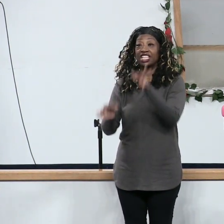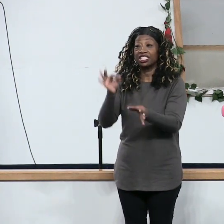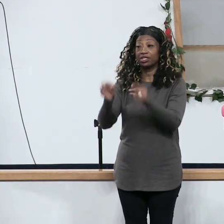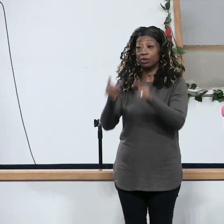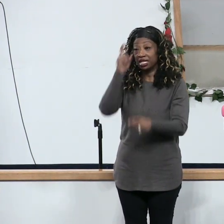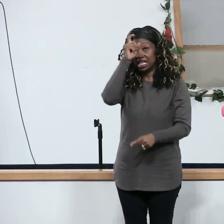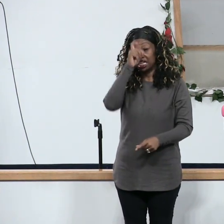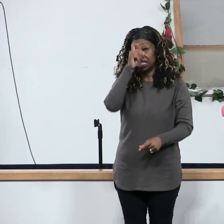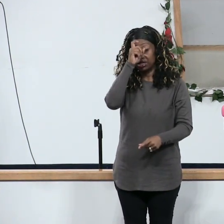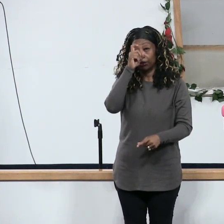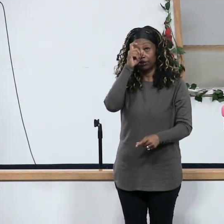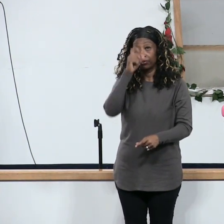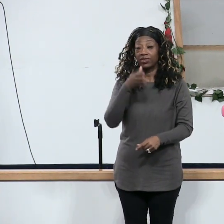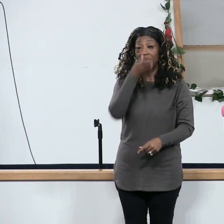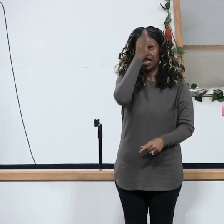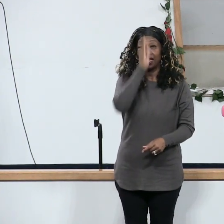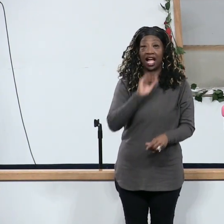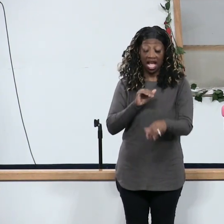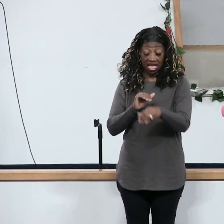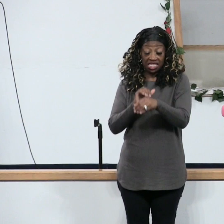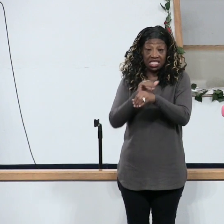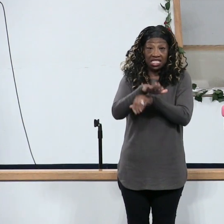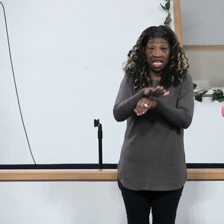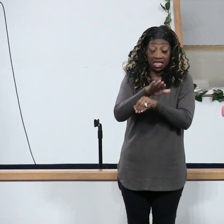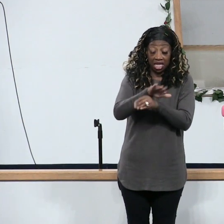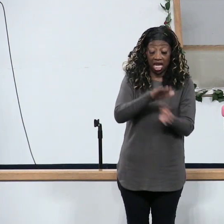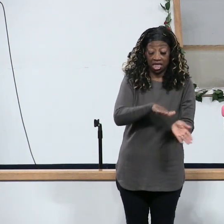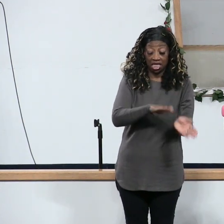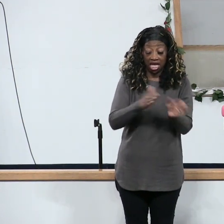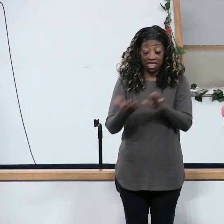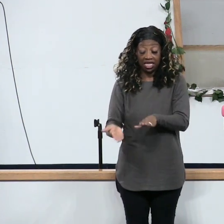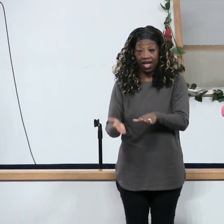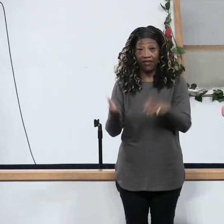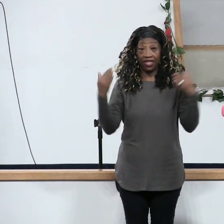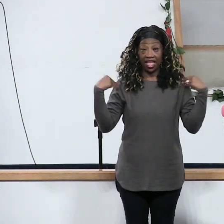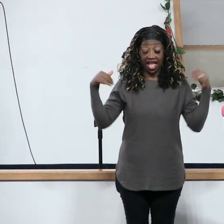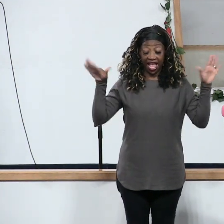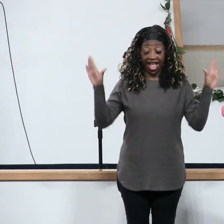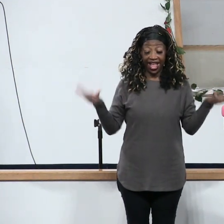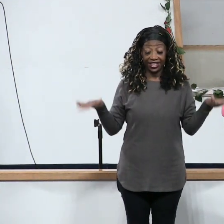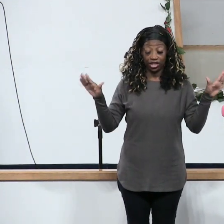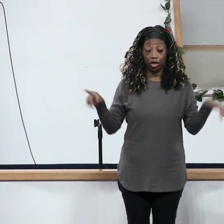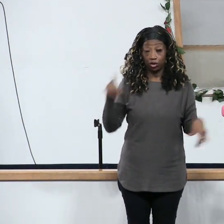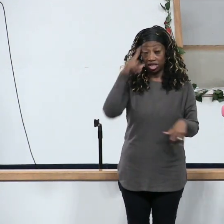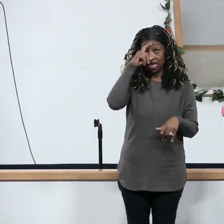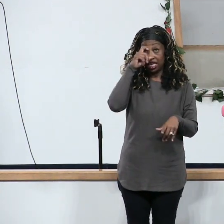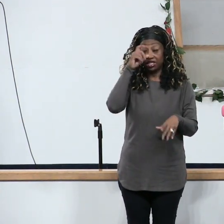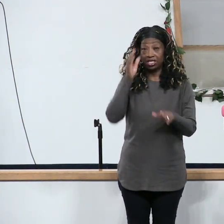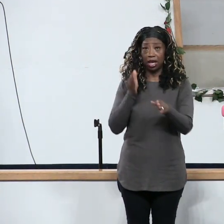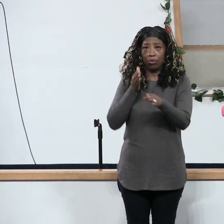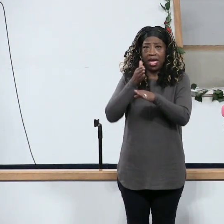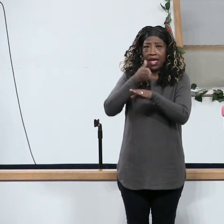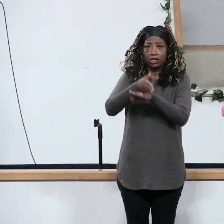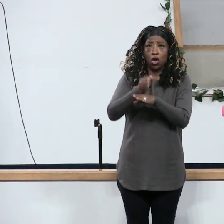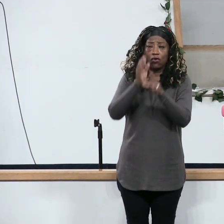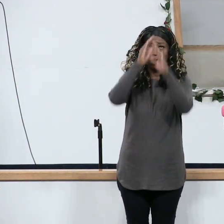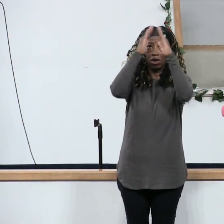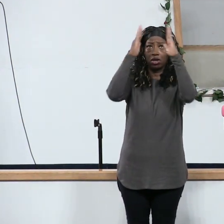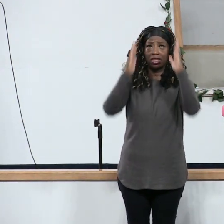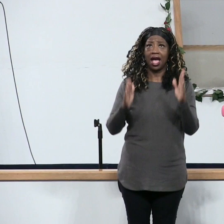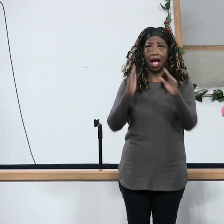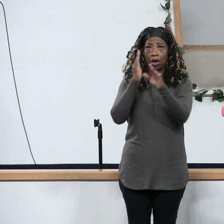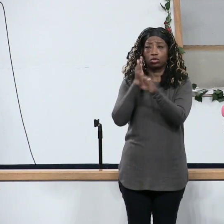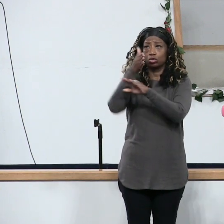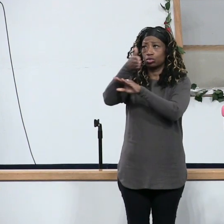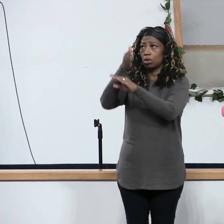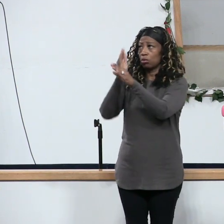Egypt. God sent the death angel to Egypt, and when he passed over the houses, we see that the only